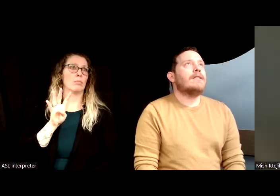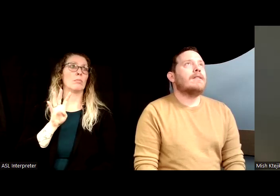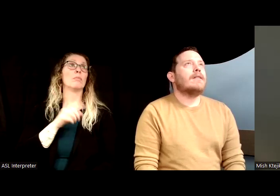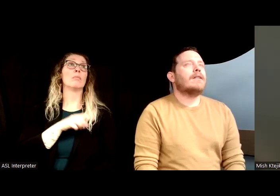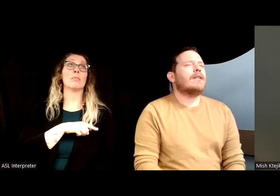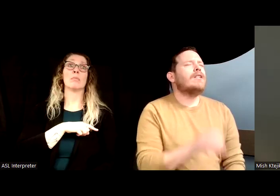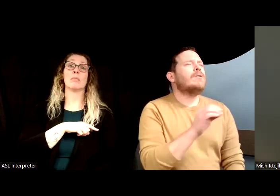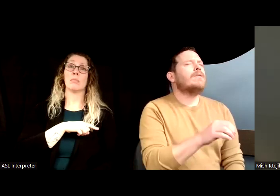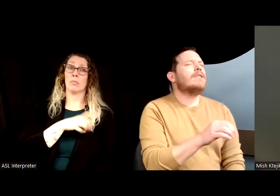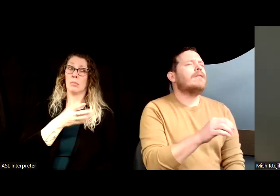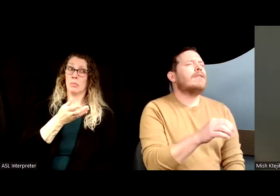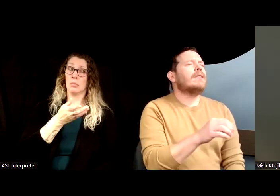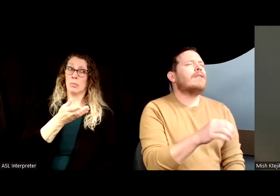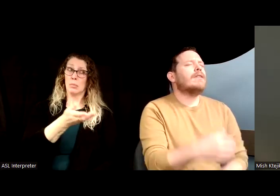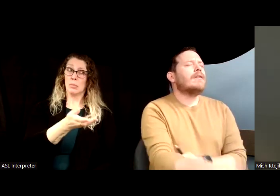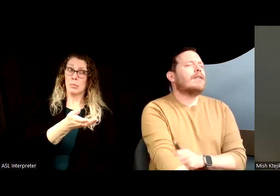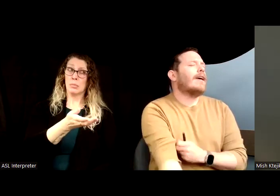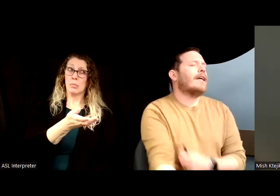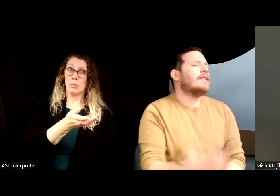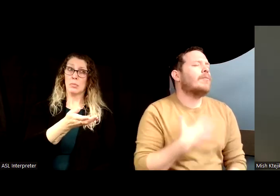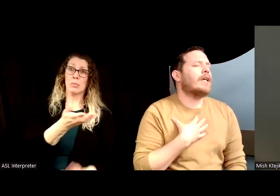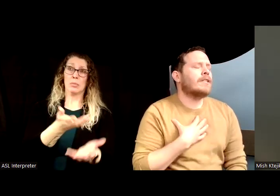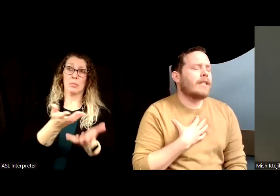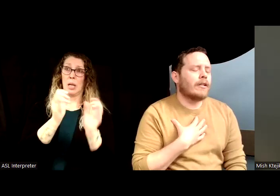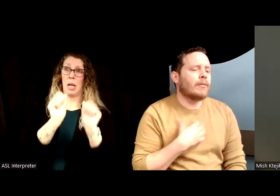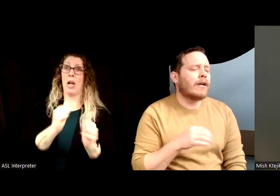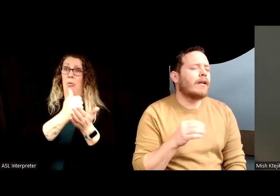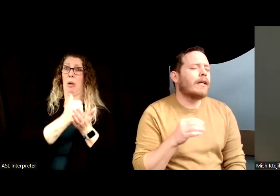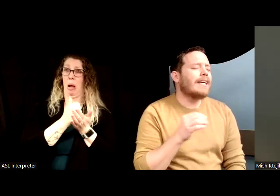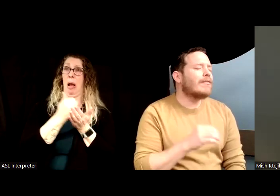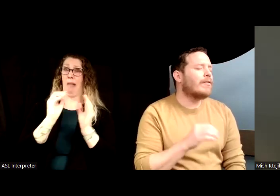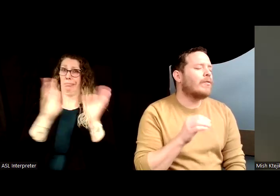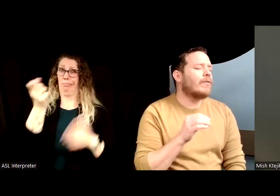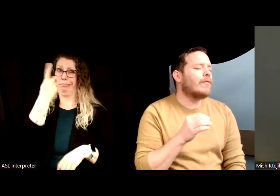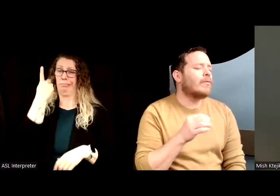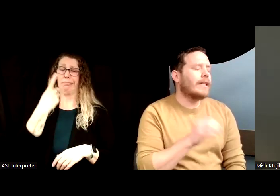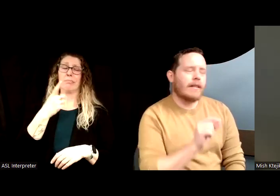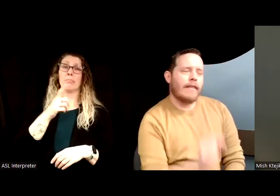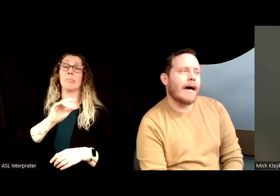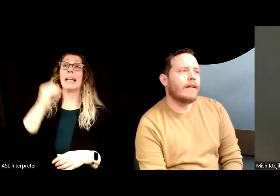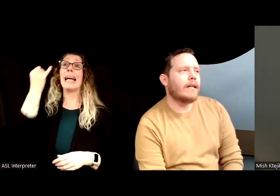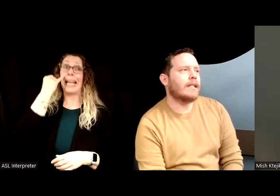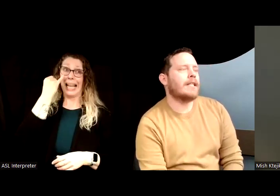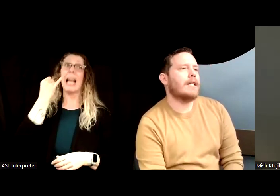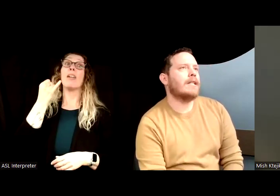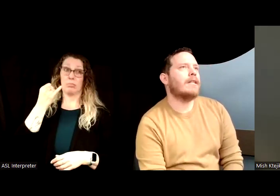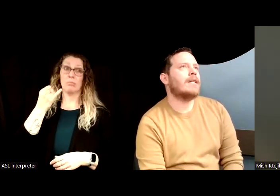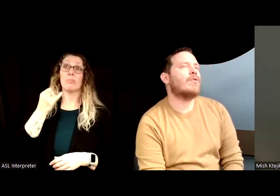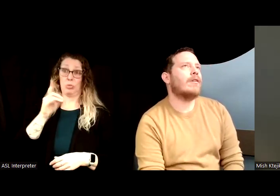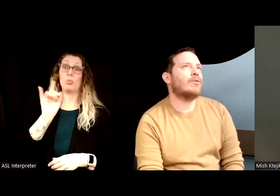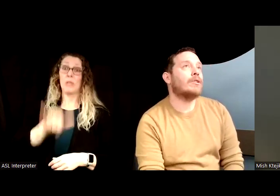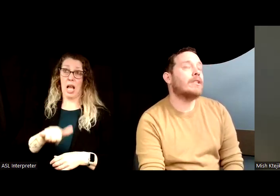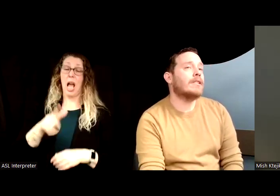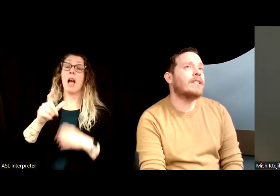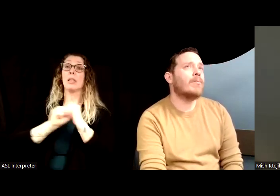And can you, I guess, help me understand a little better, if we did that and extended the